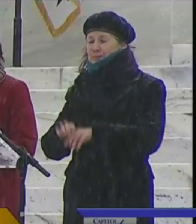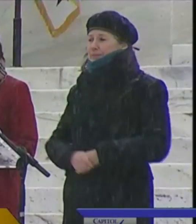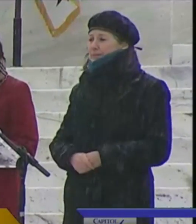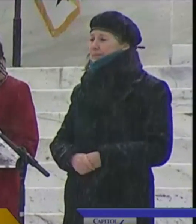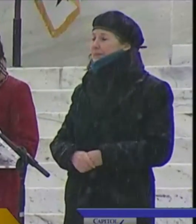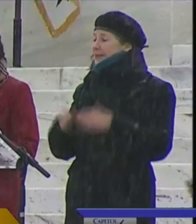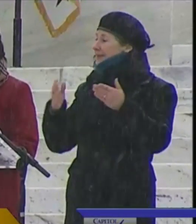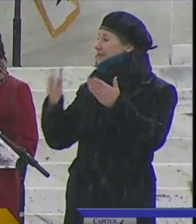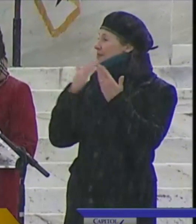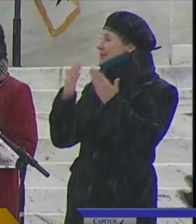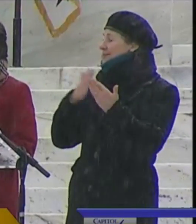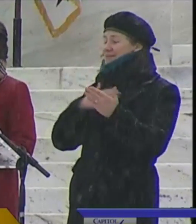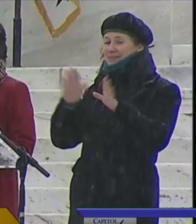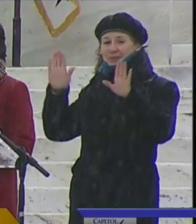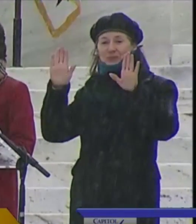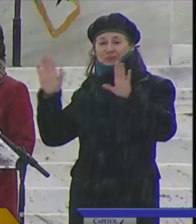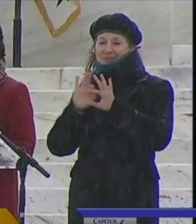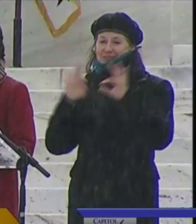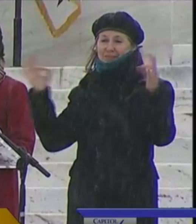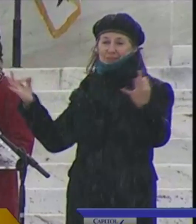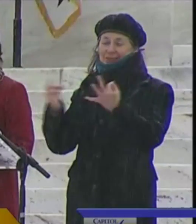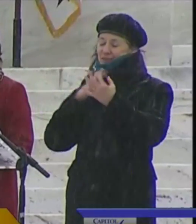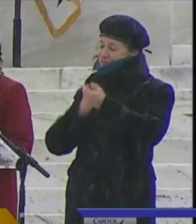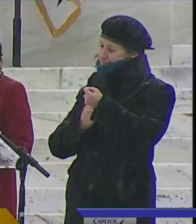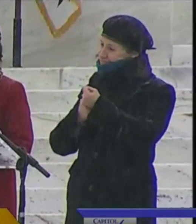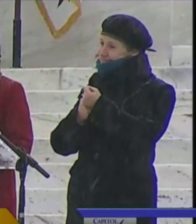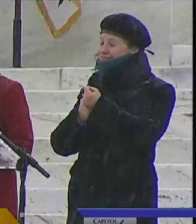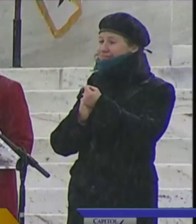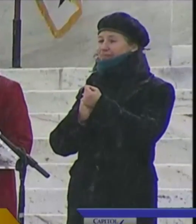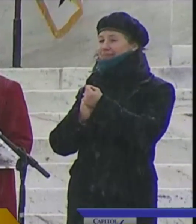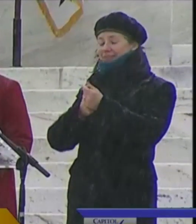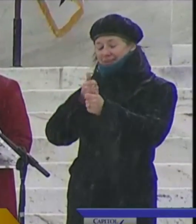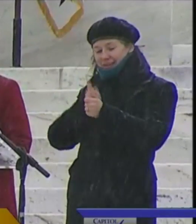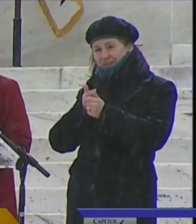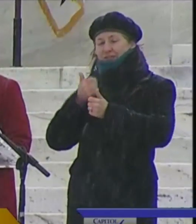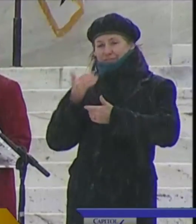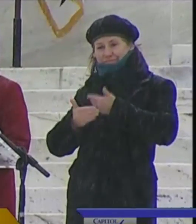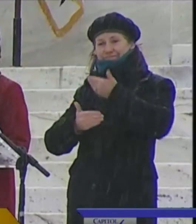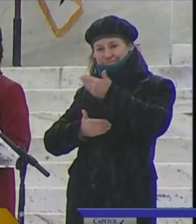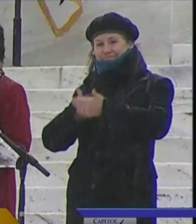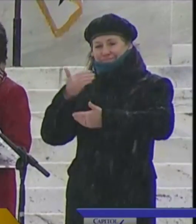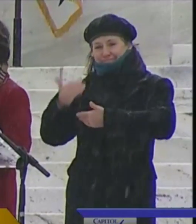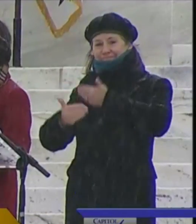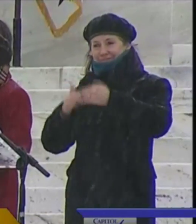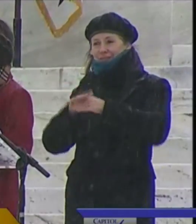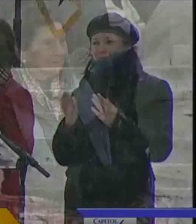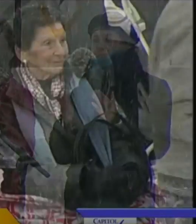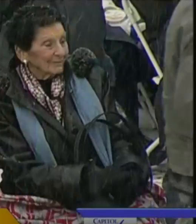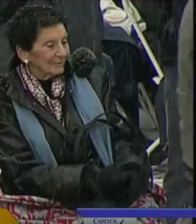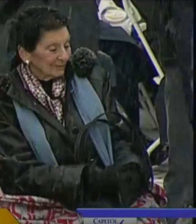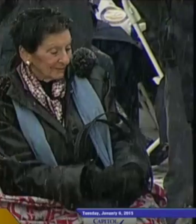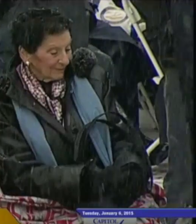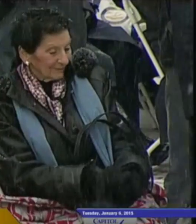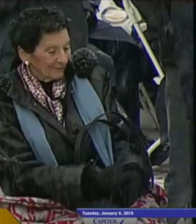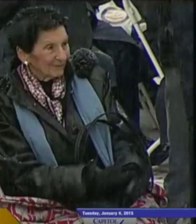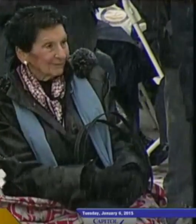And let me thank my wonderful family for supporting me at every single step along the way. I love